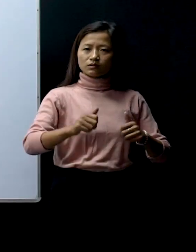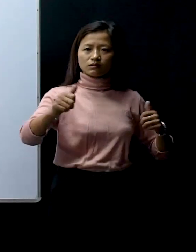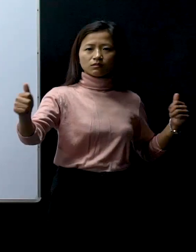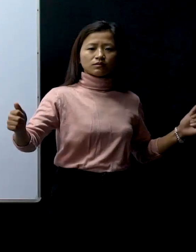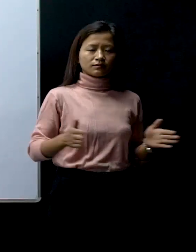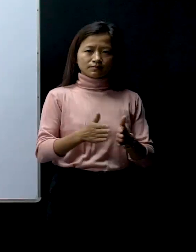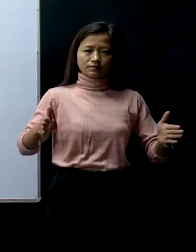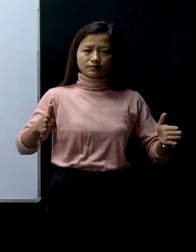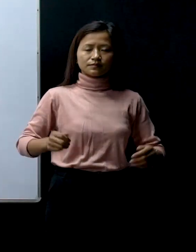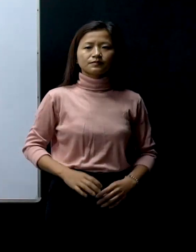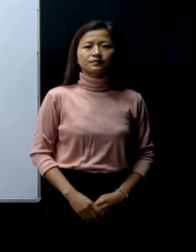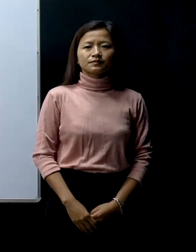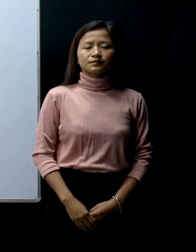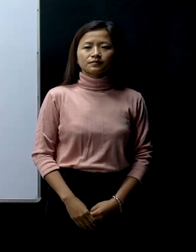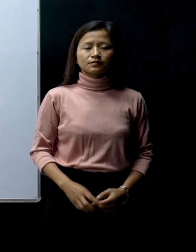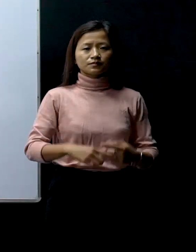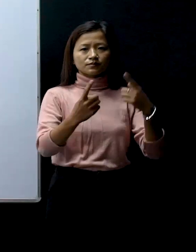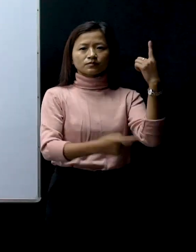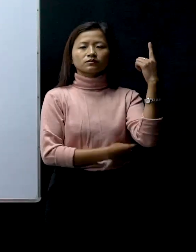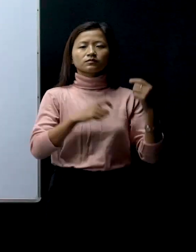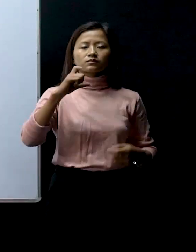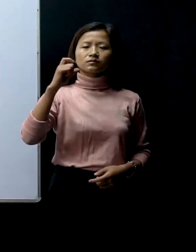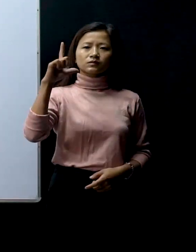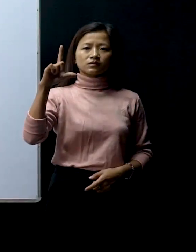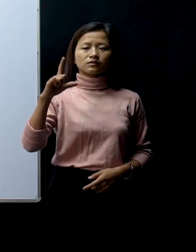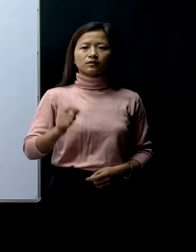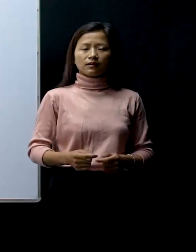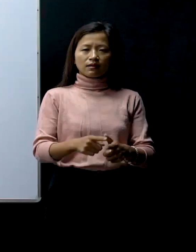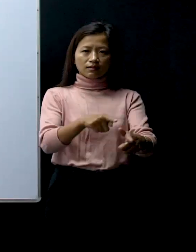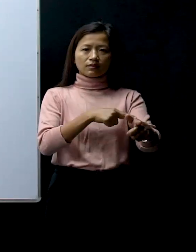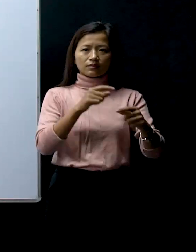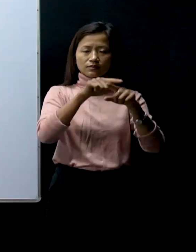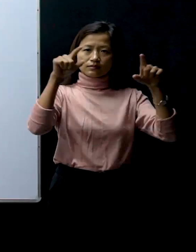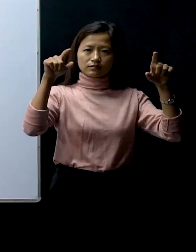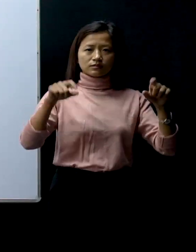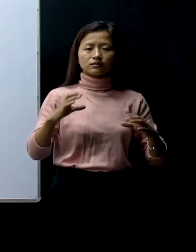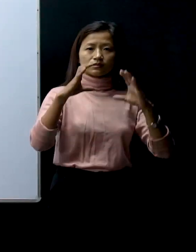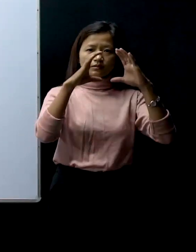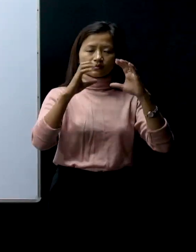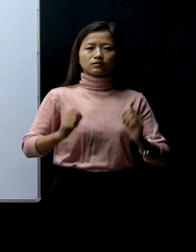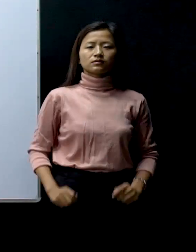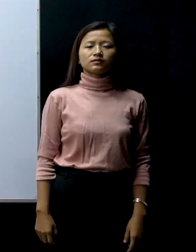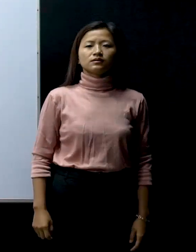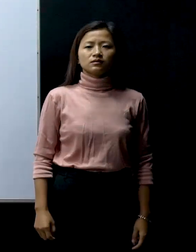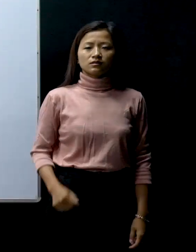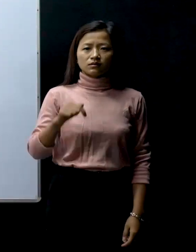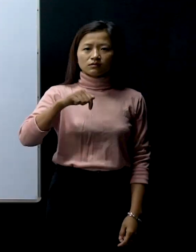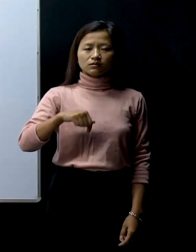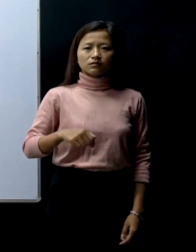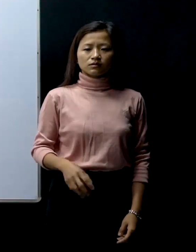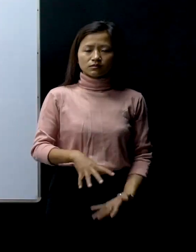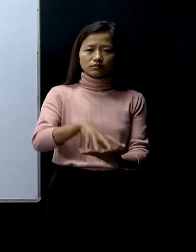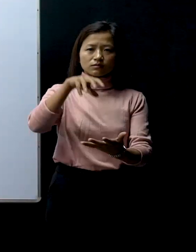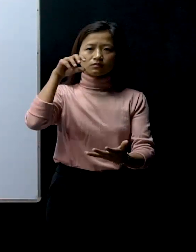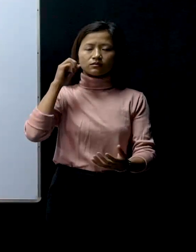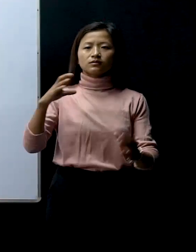right? The last class we have learned circles, that is related to area related to circles. Now here we are going to